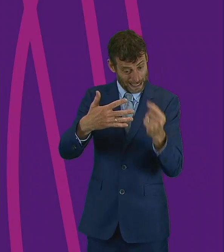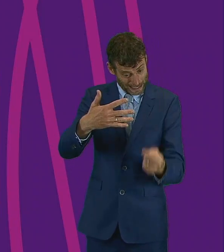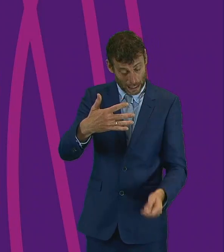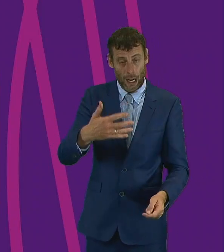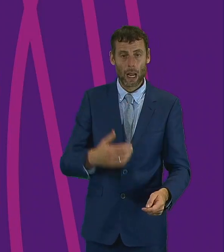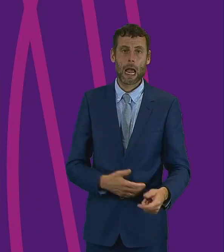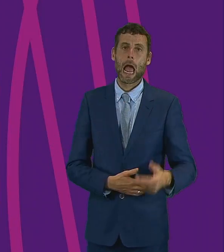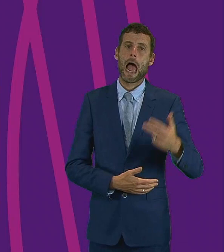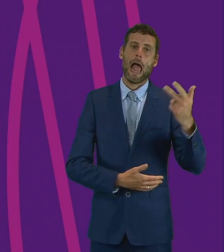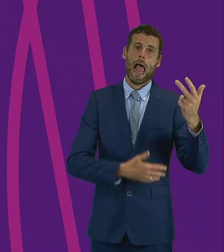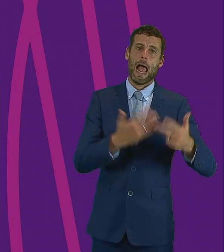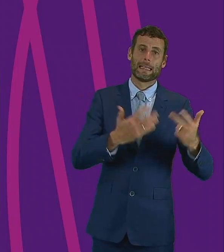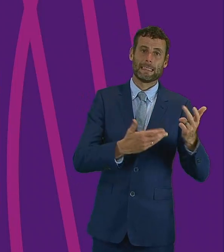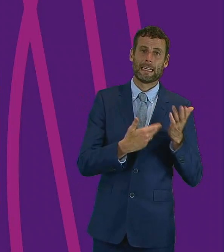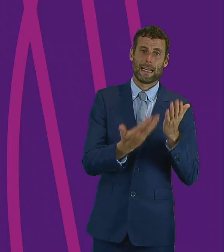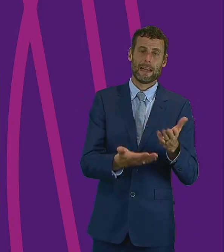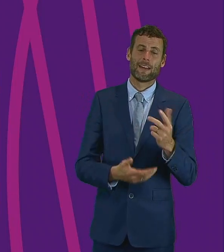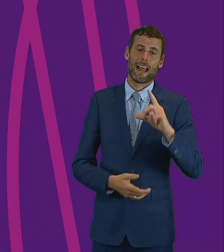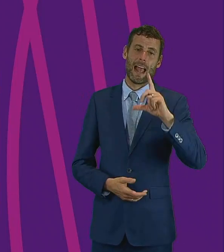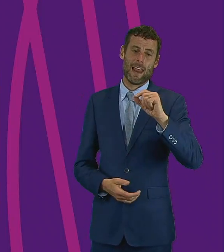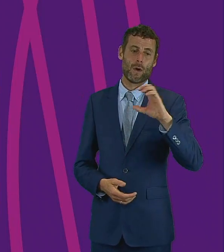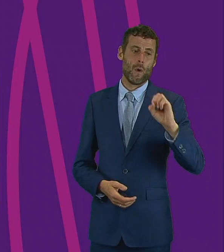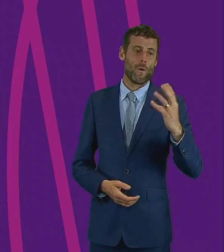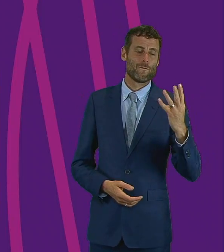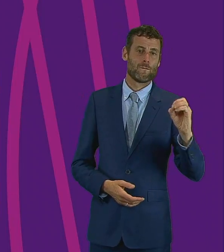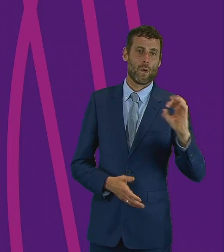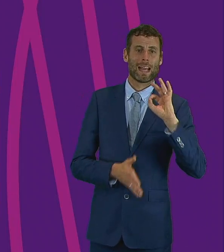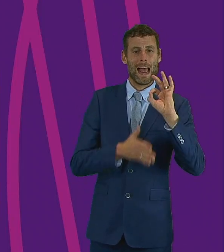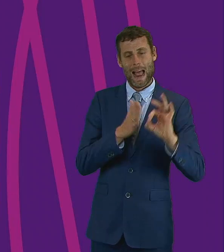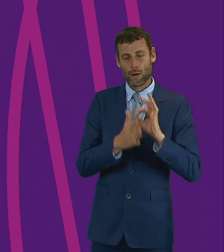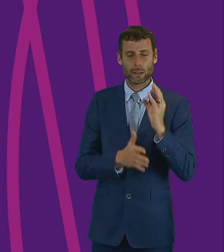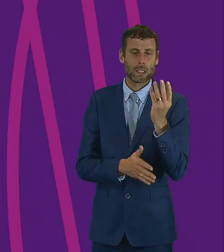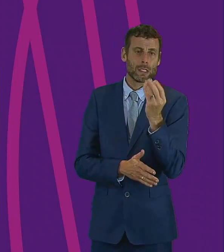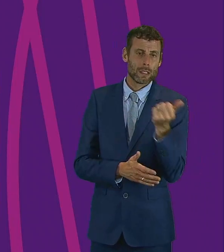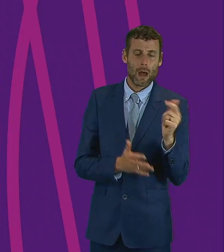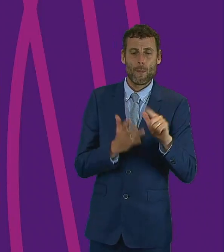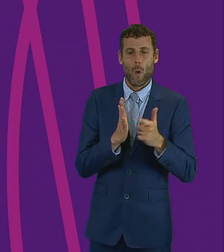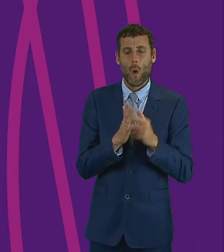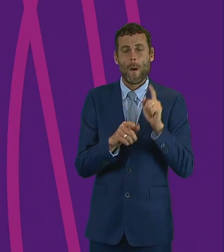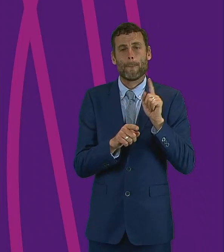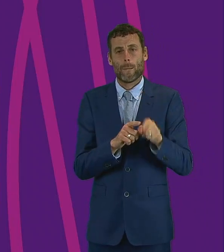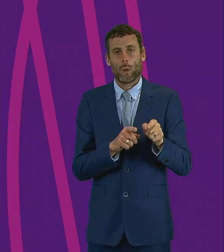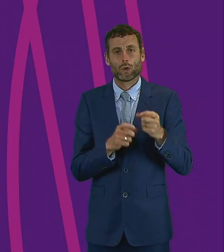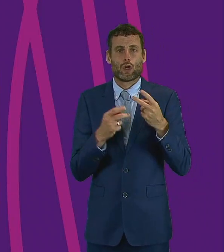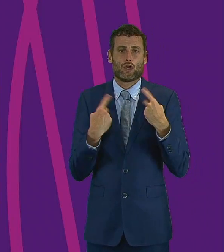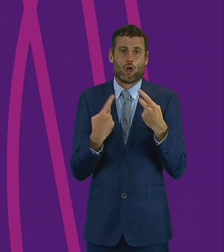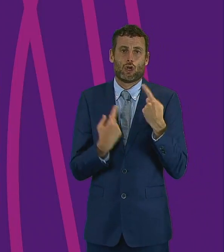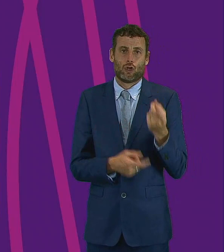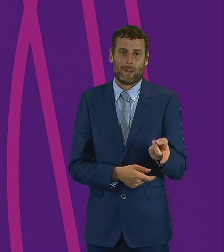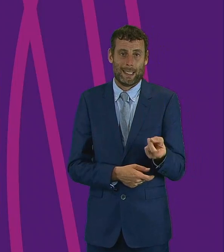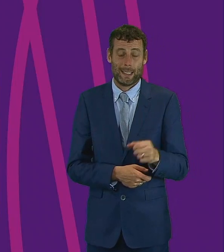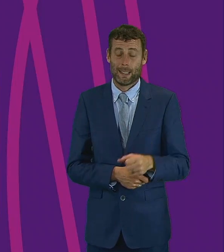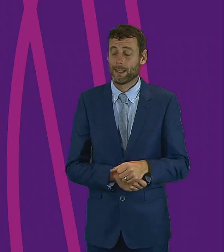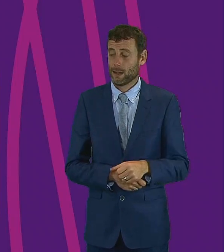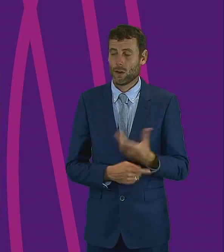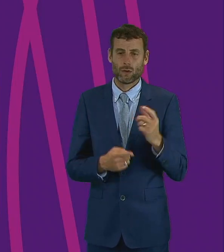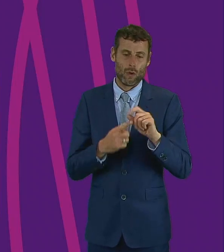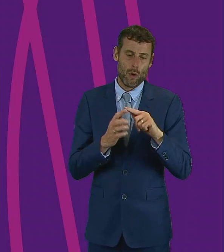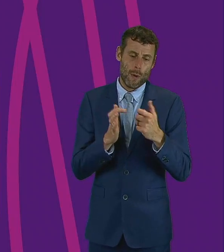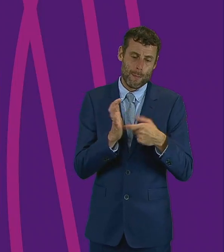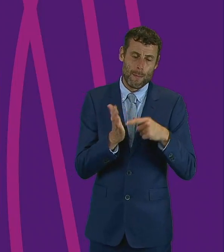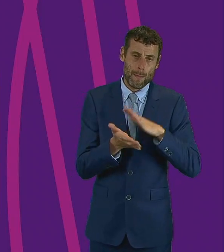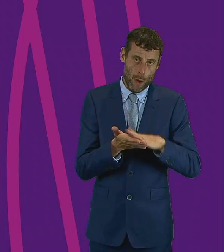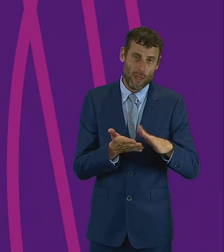are delivering 1,140 hours in some or most nurseries, and some of them are substantially delivering it. Perth and Kinross, for